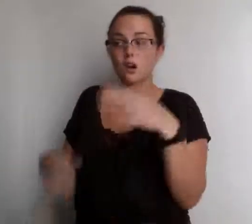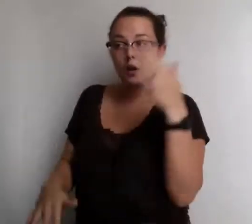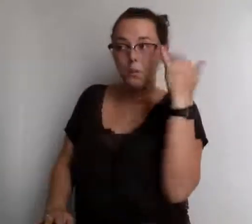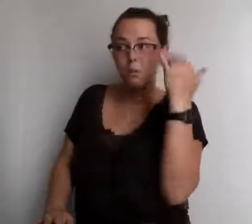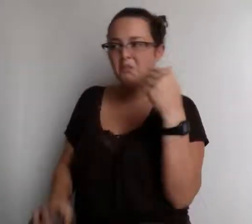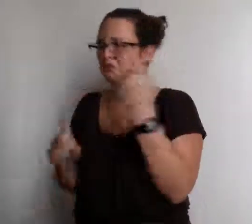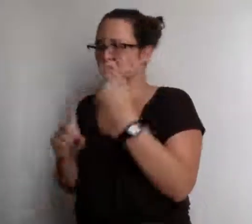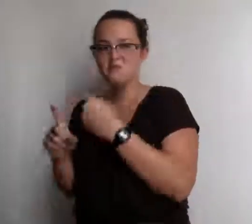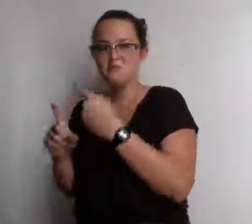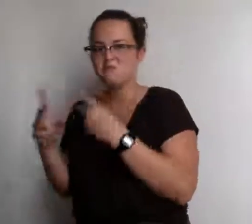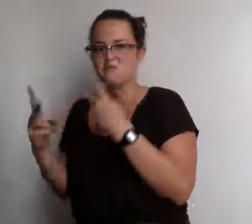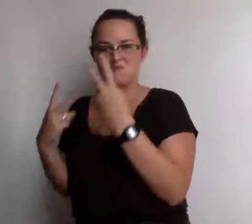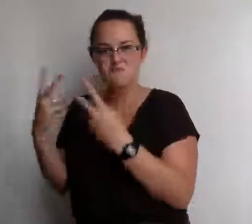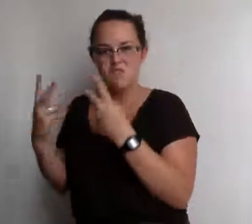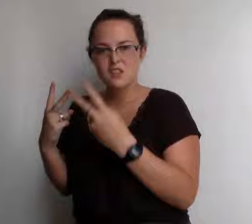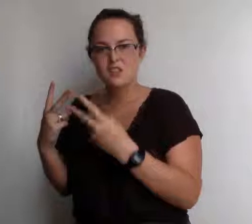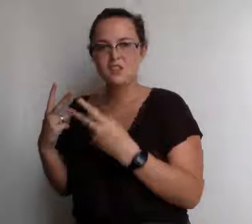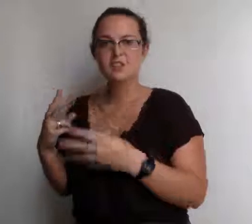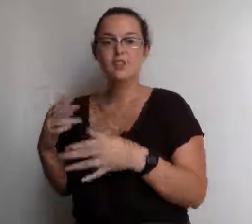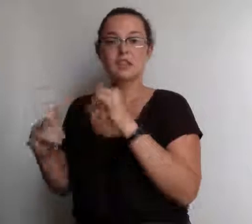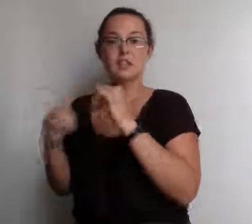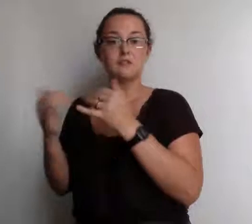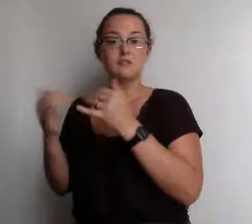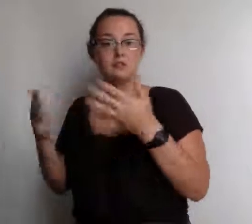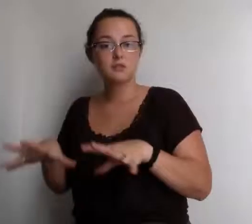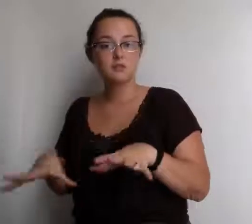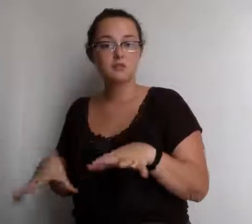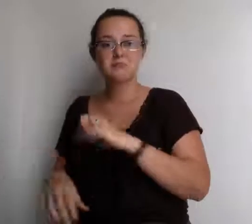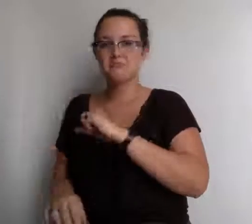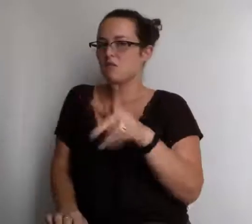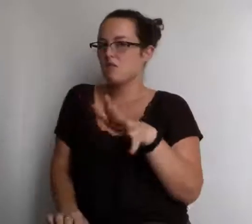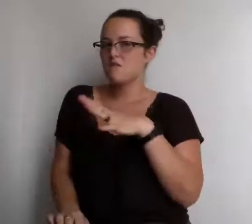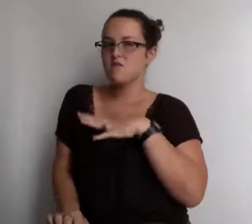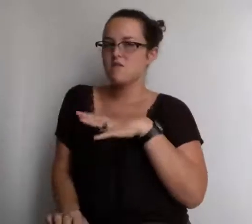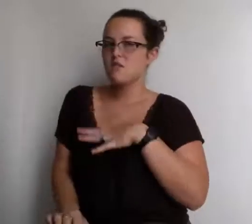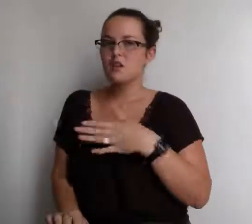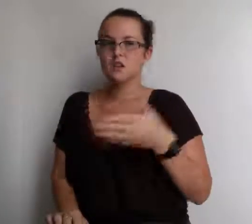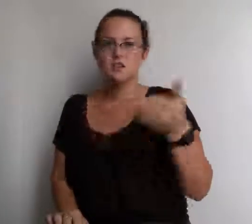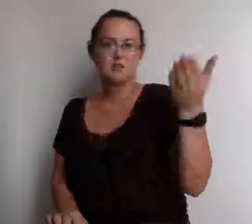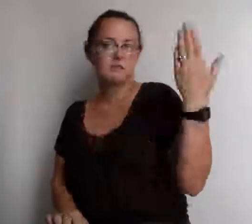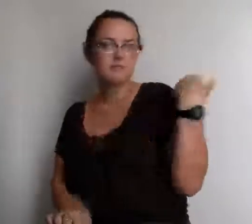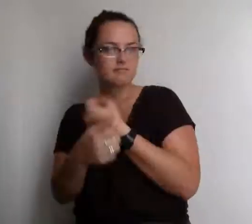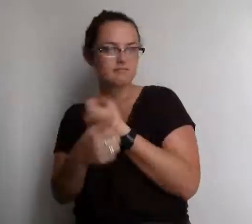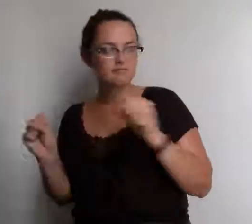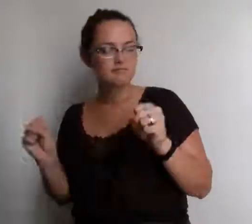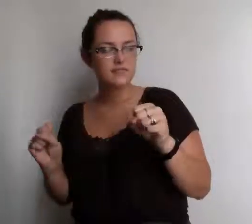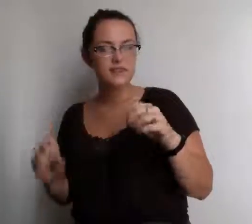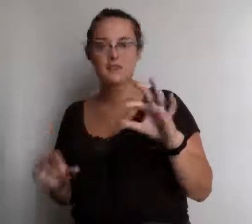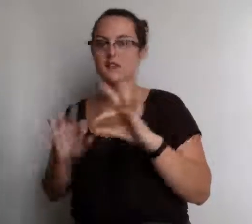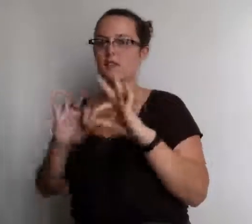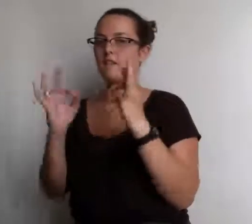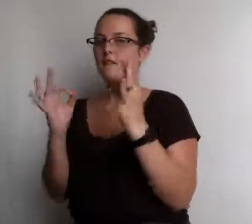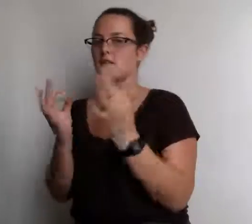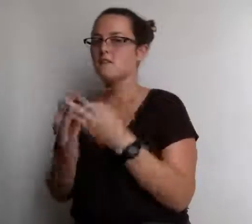did we see in our initial assessment? Well, the patient's in for a routine checkup. I did the interview, and I didn't find anything abnormal with his past